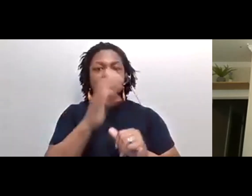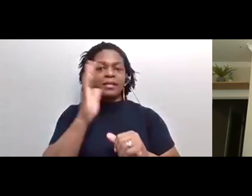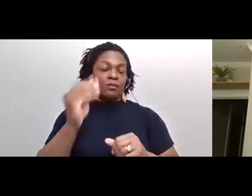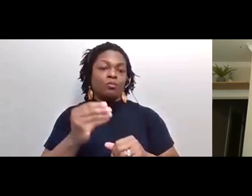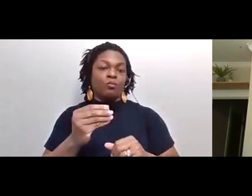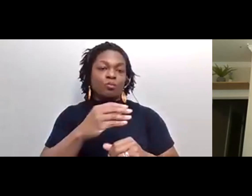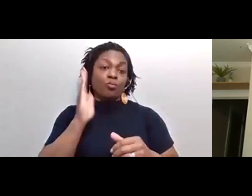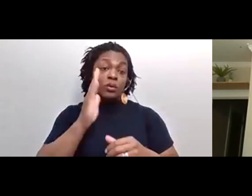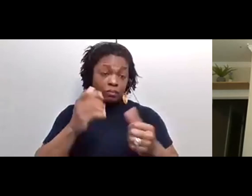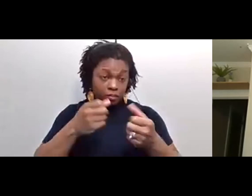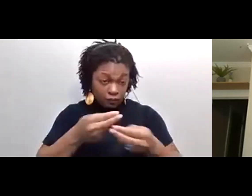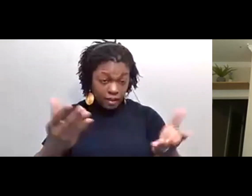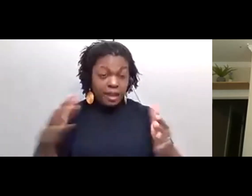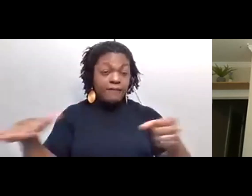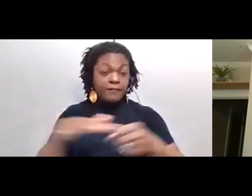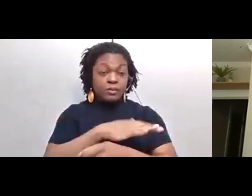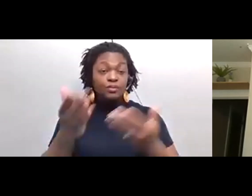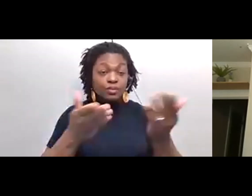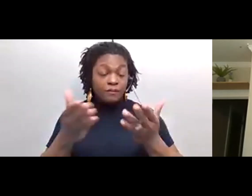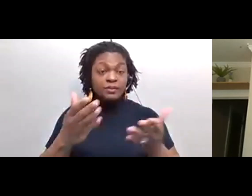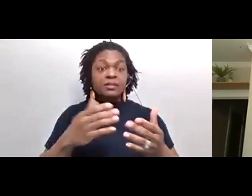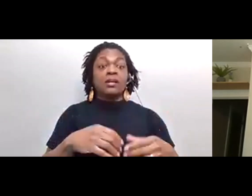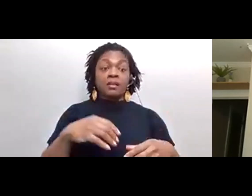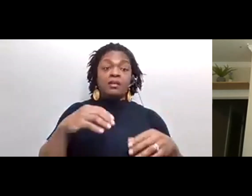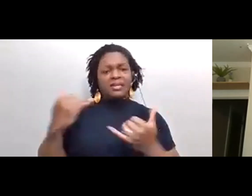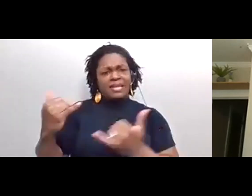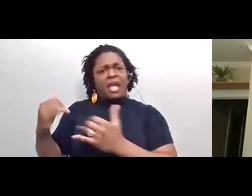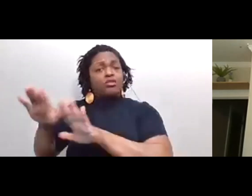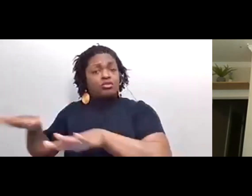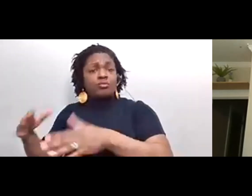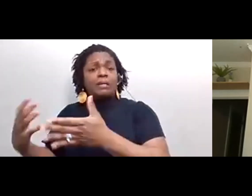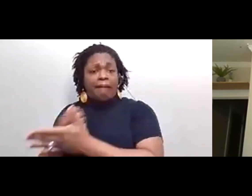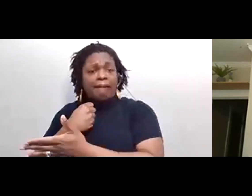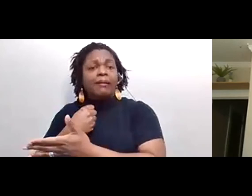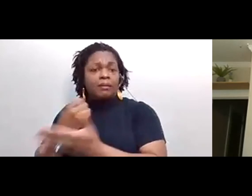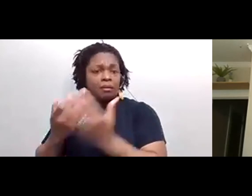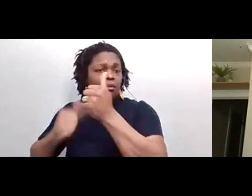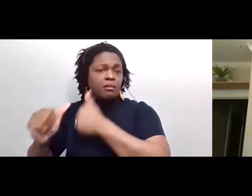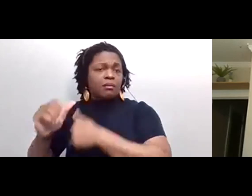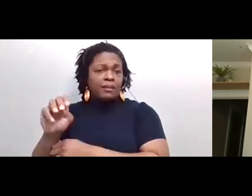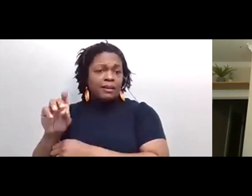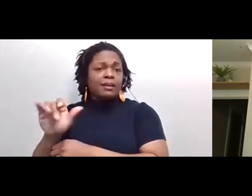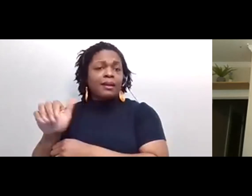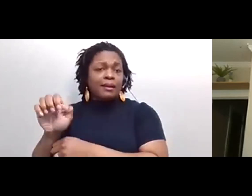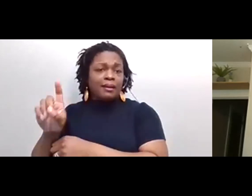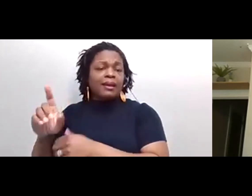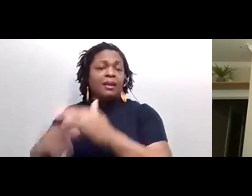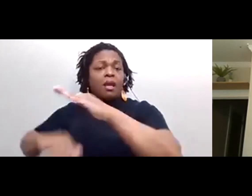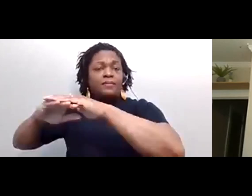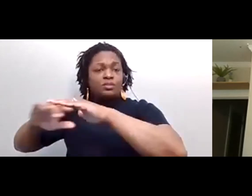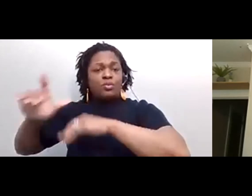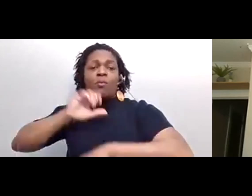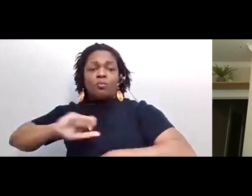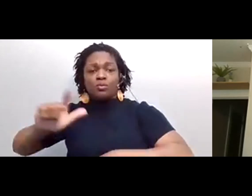full set of services. The current services that children receive under Medicaid now up through age 21 will then be extended to